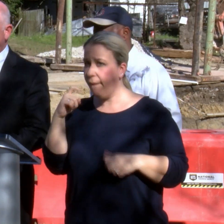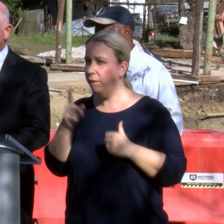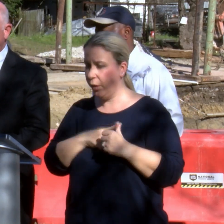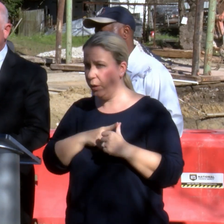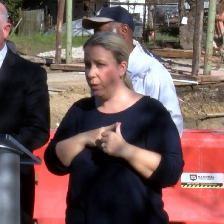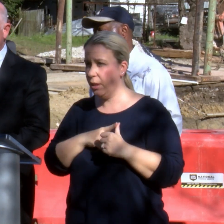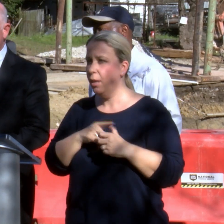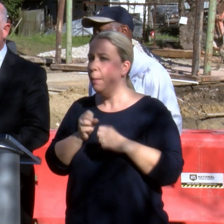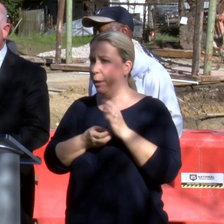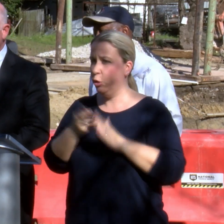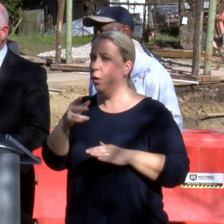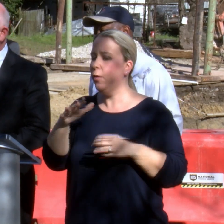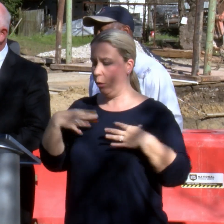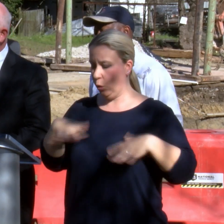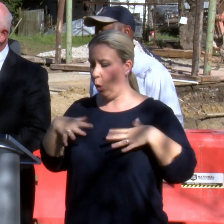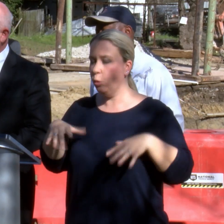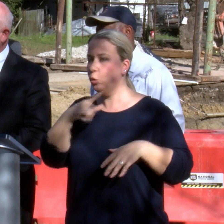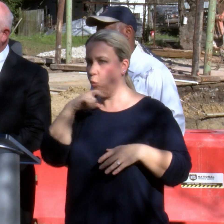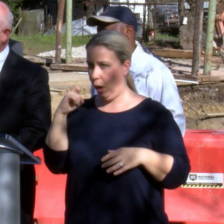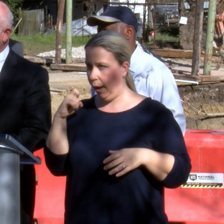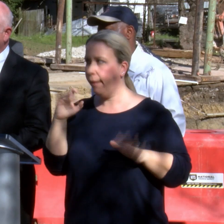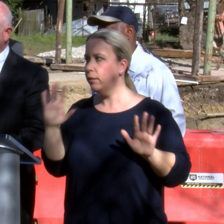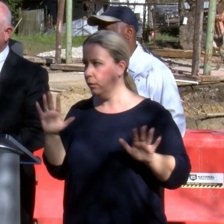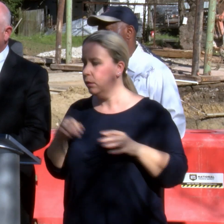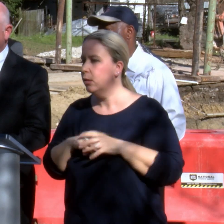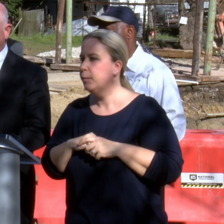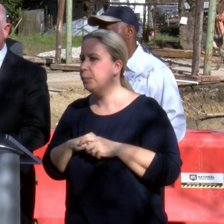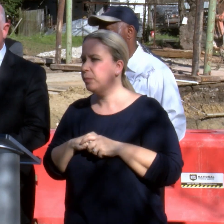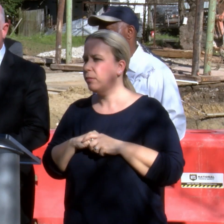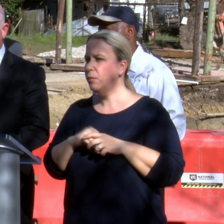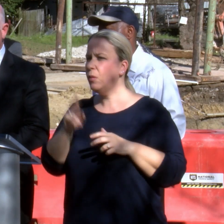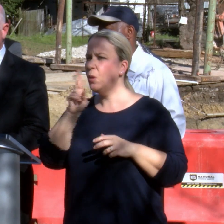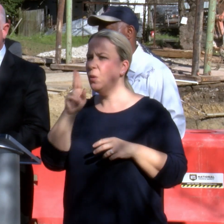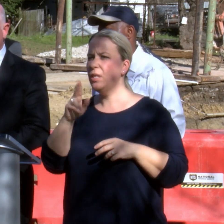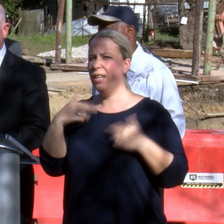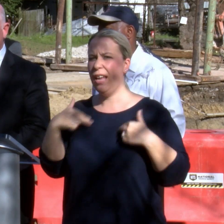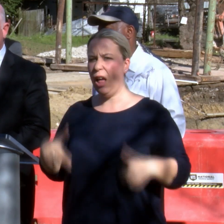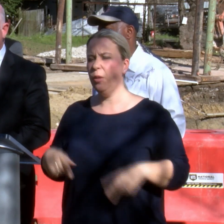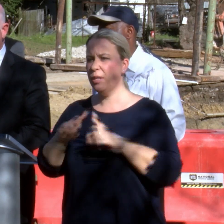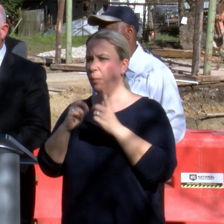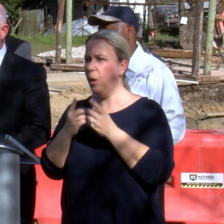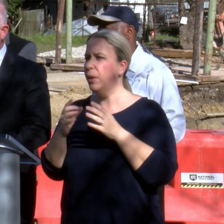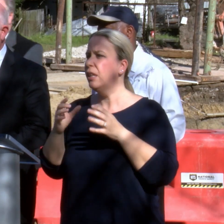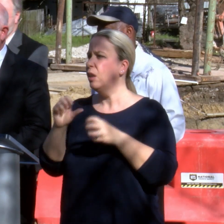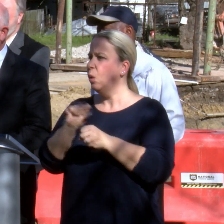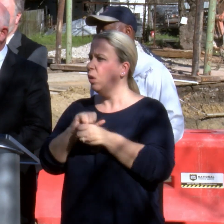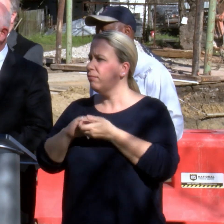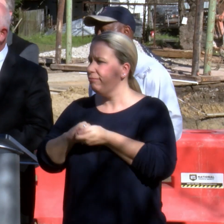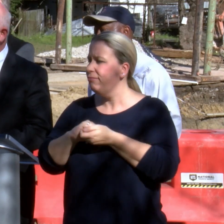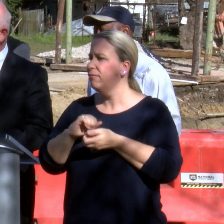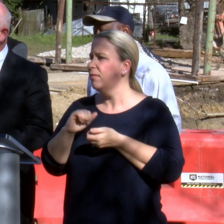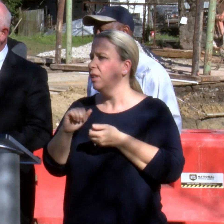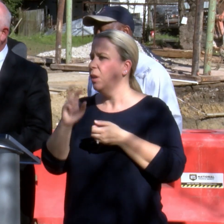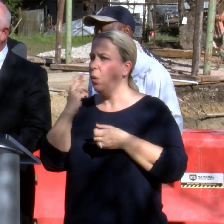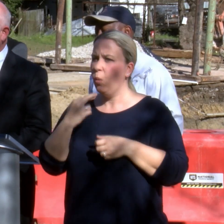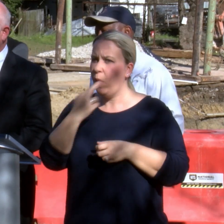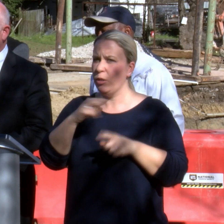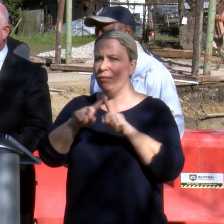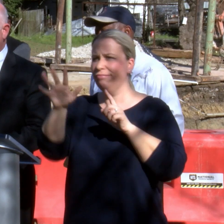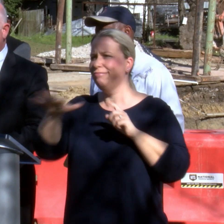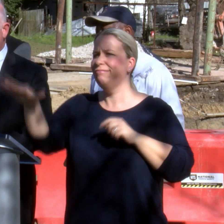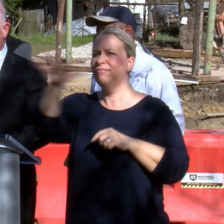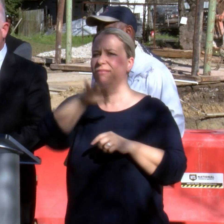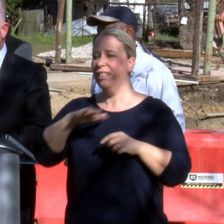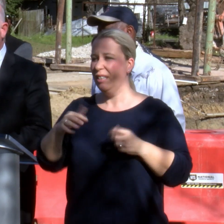clothes are dried afterwards. I will point out that the Houston Health Department has been working with the restaurants in the area. We've